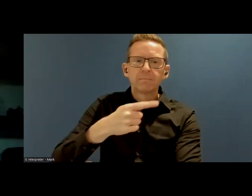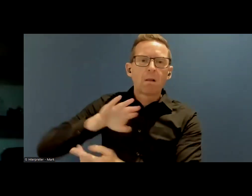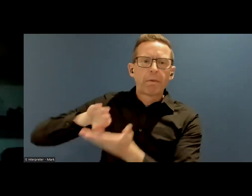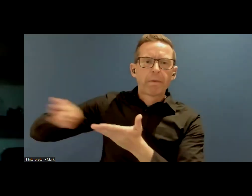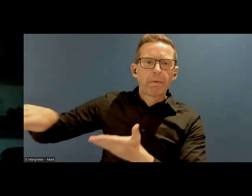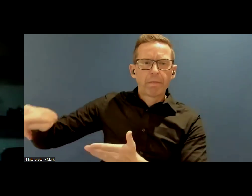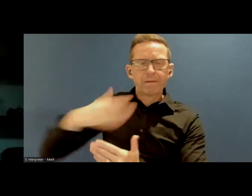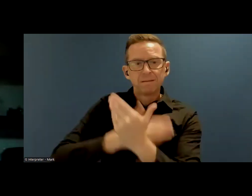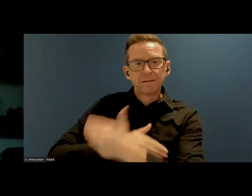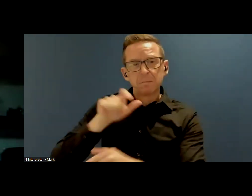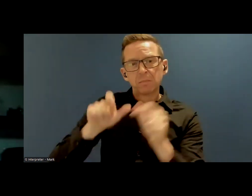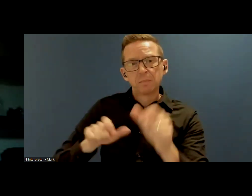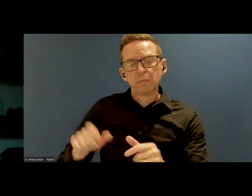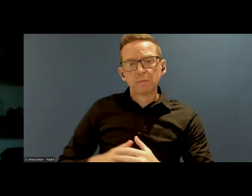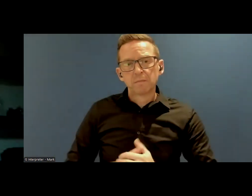is